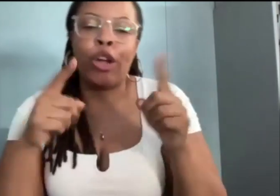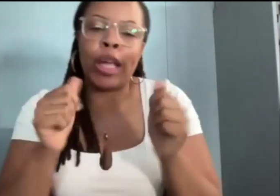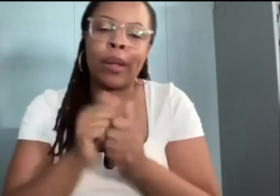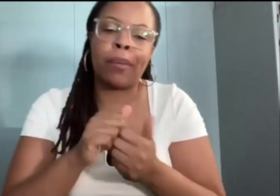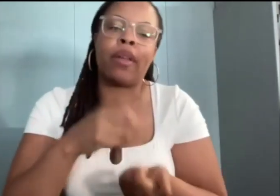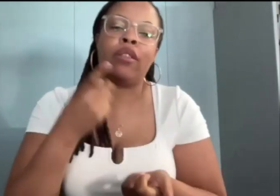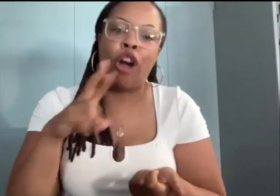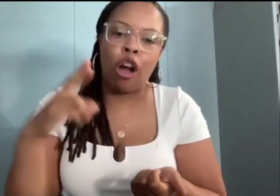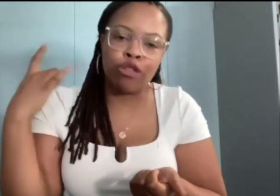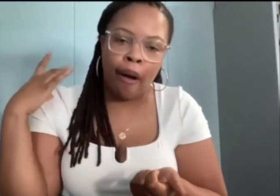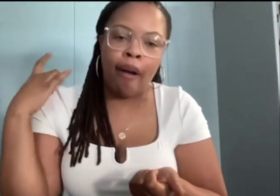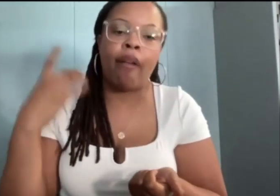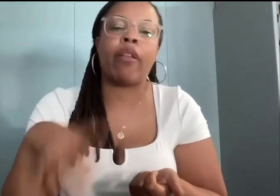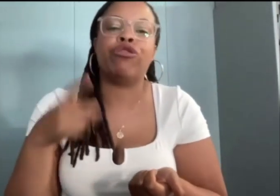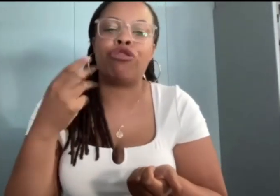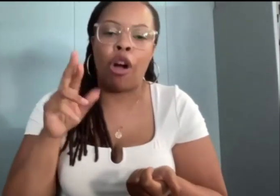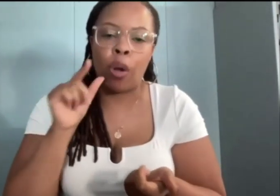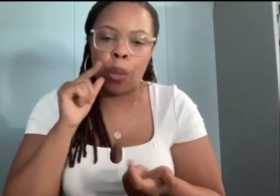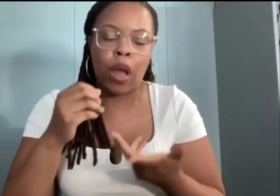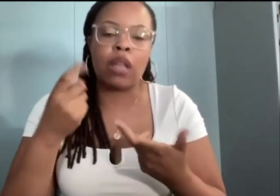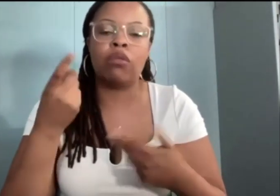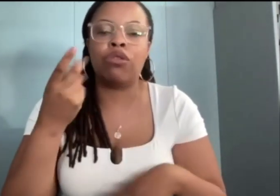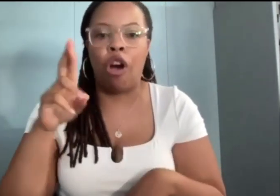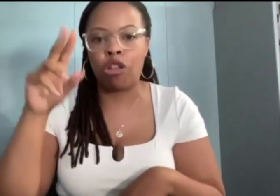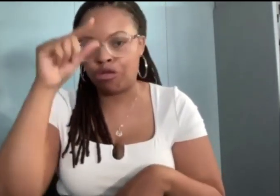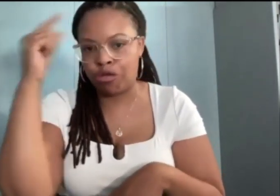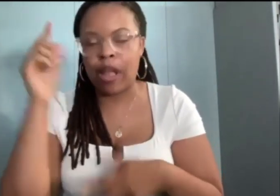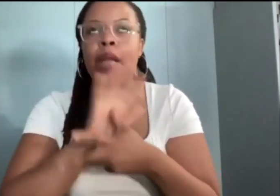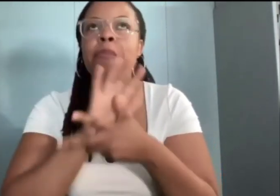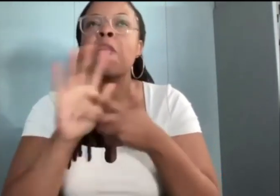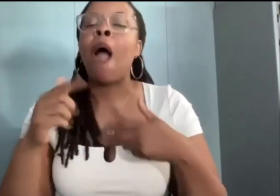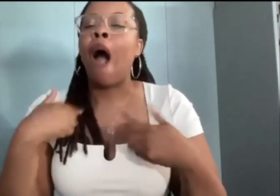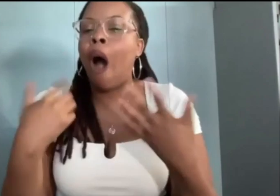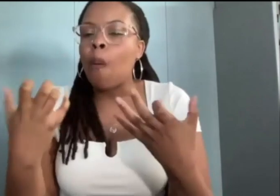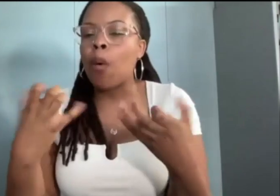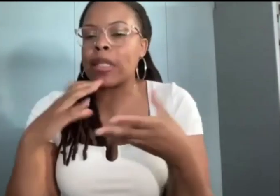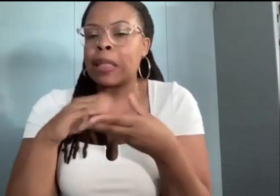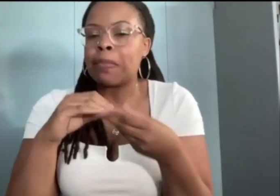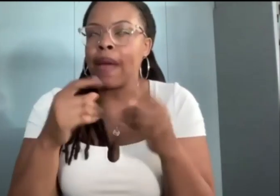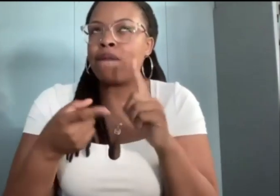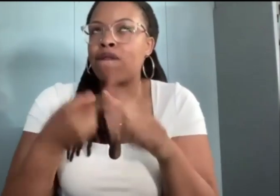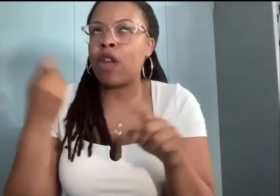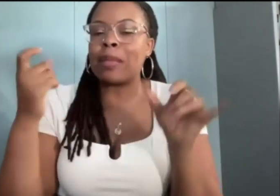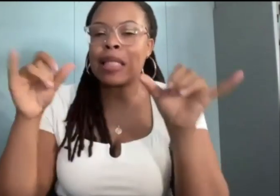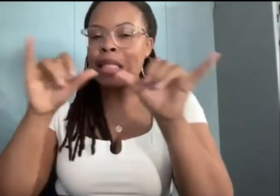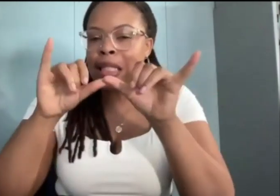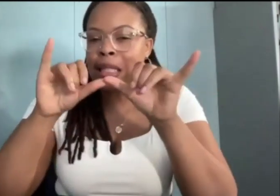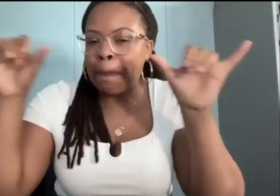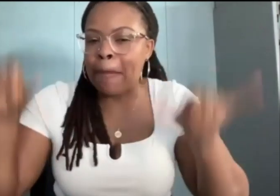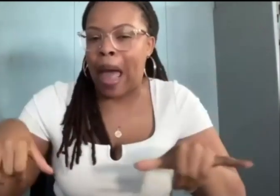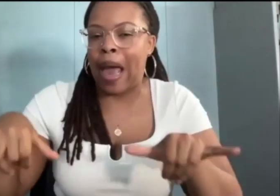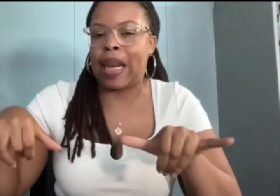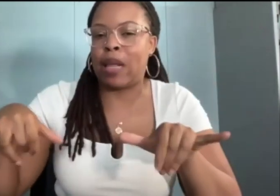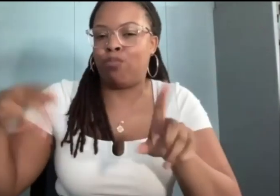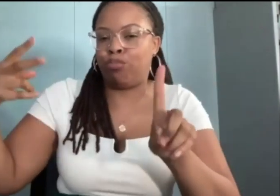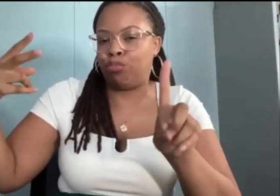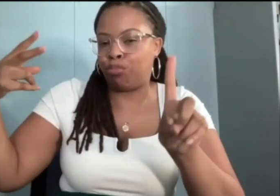Glow said, what Dr. Ani said, and also Dr. Moog's. Thinking about